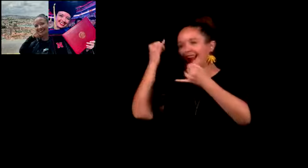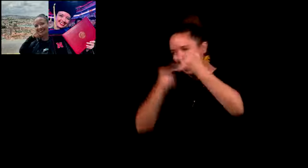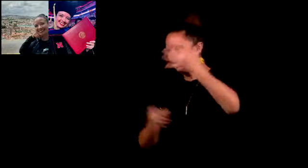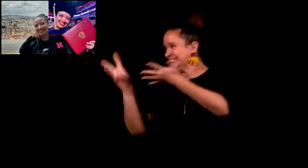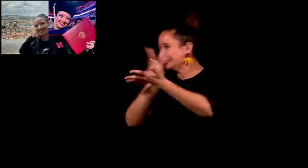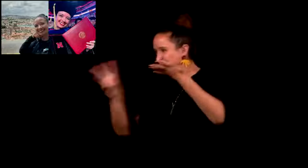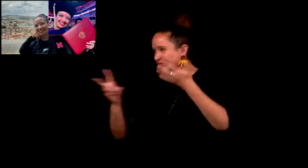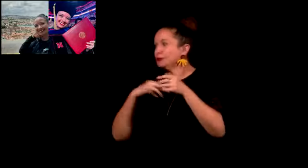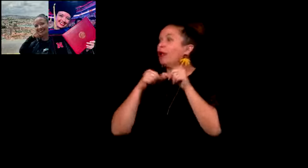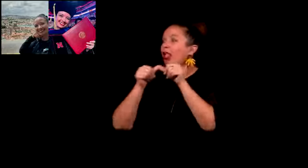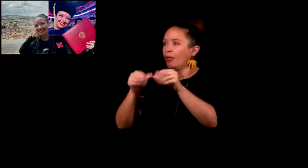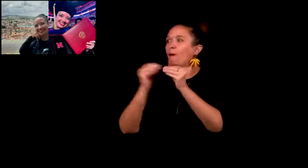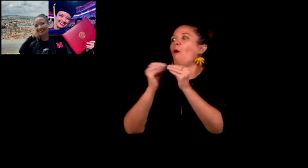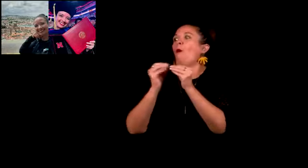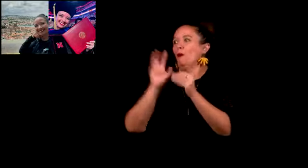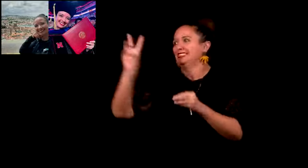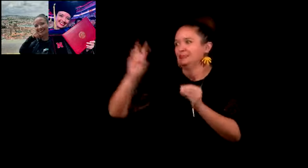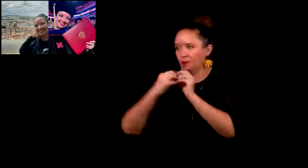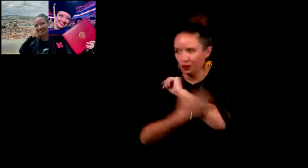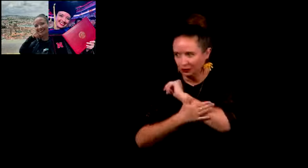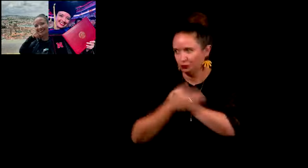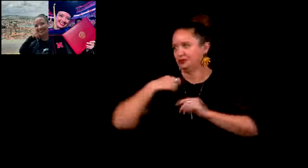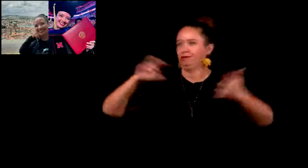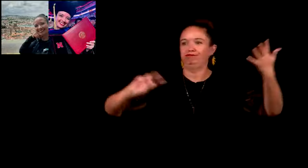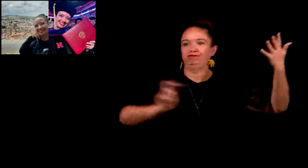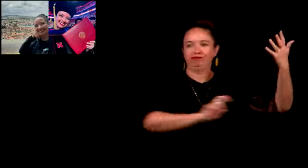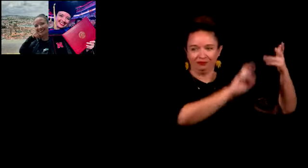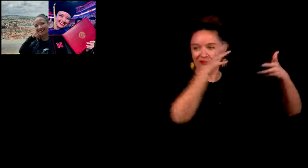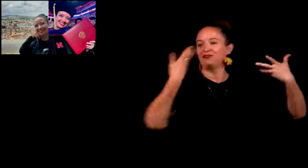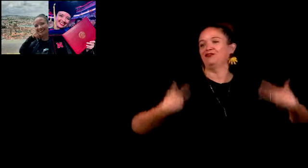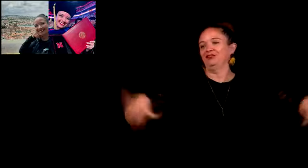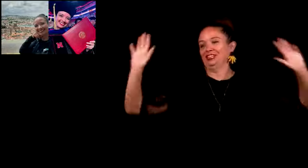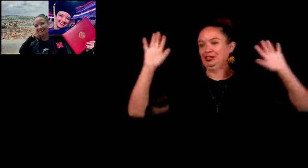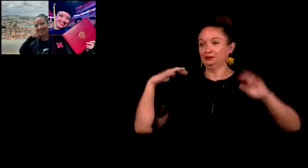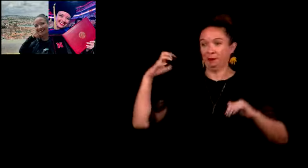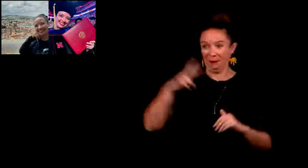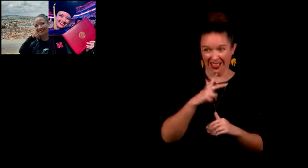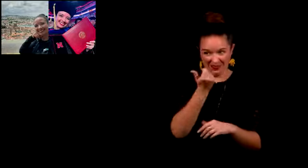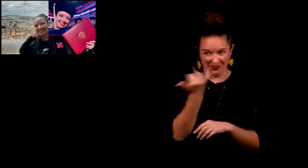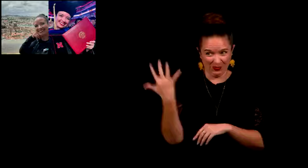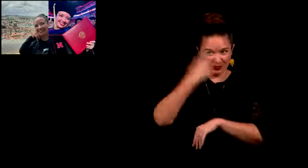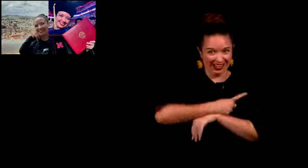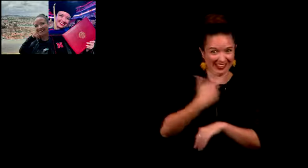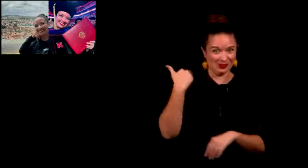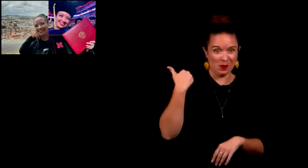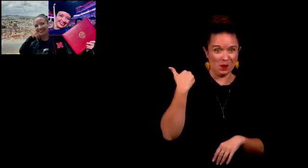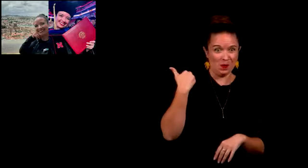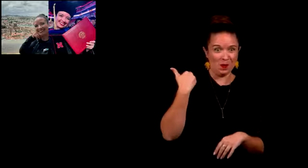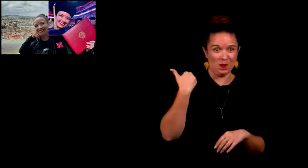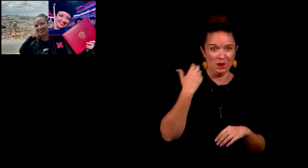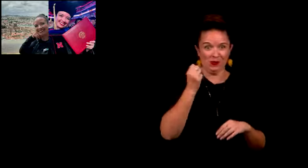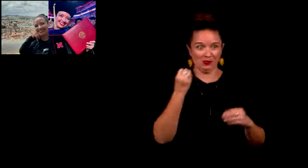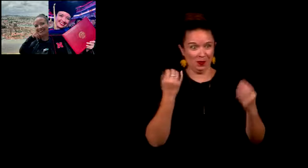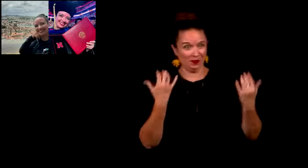So he did join me the last week, so we were traveling. I've been back a few days